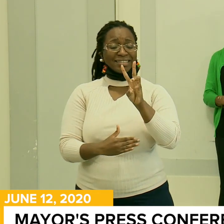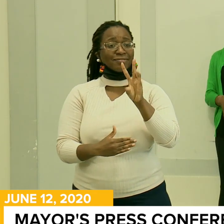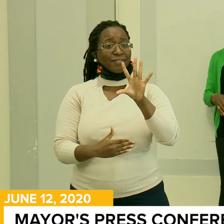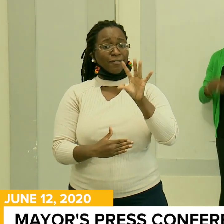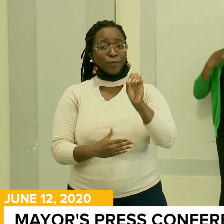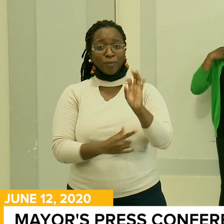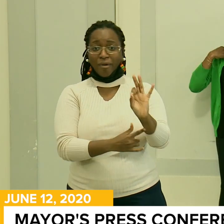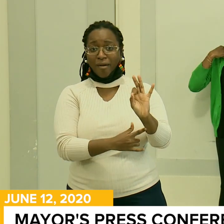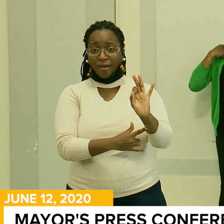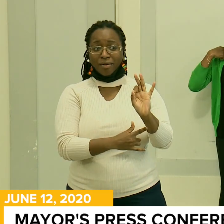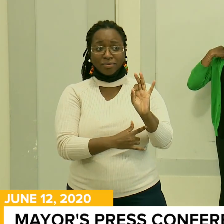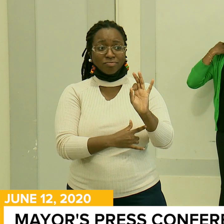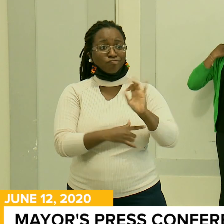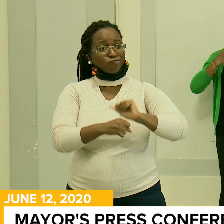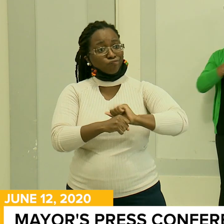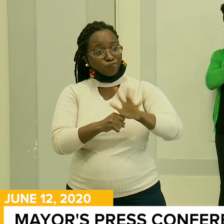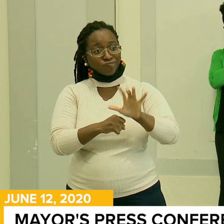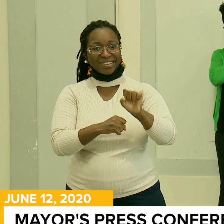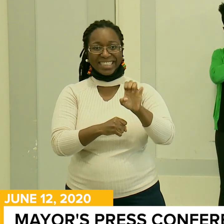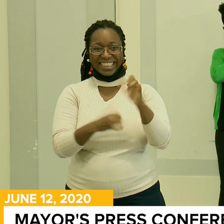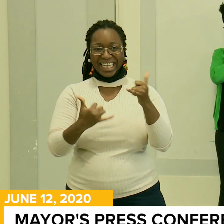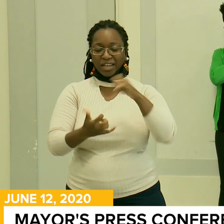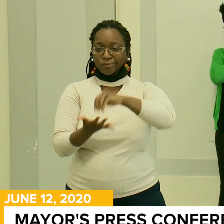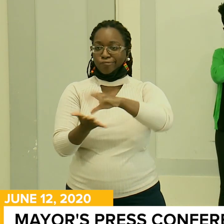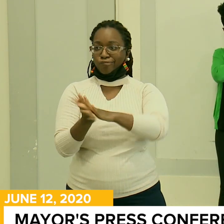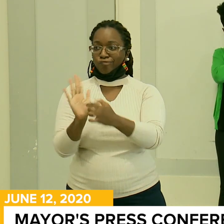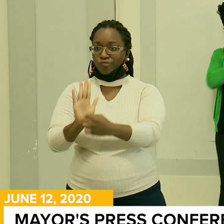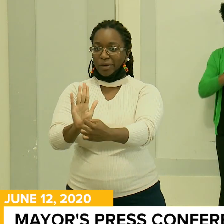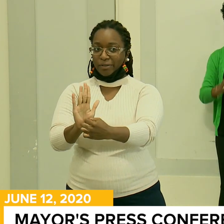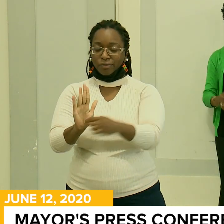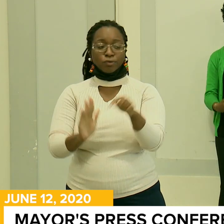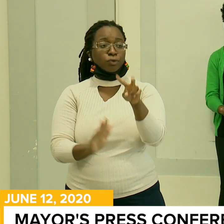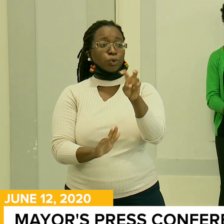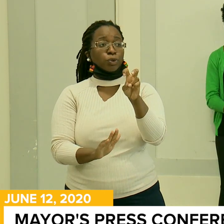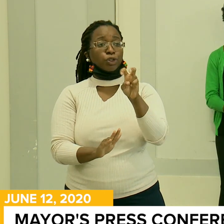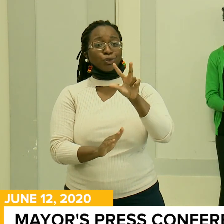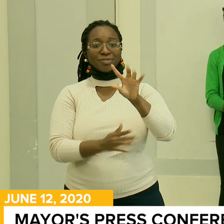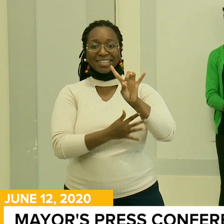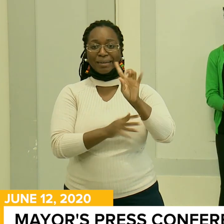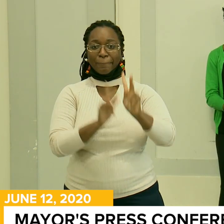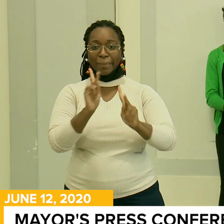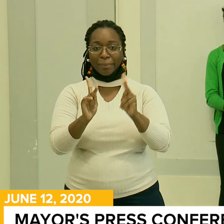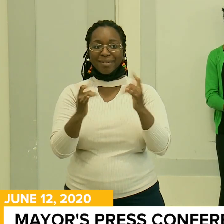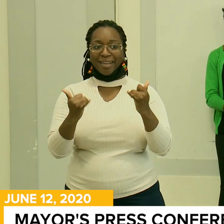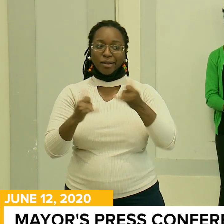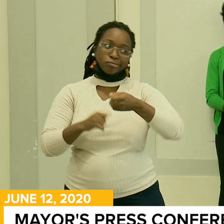6,509 reported cases, 238 people hospitalized with COVID-19,